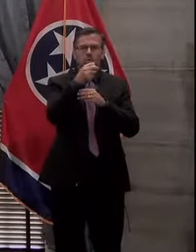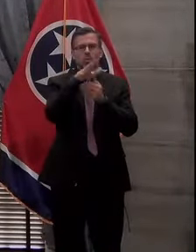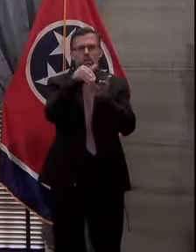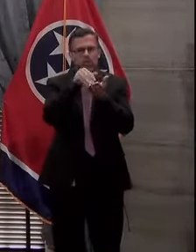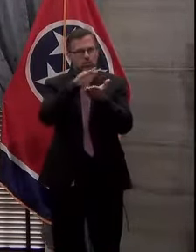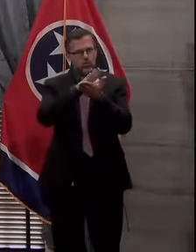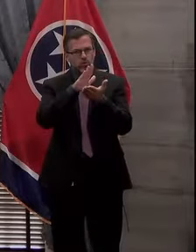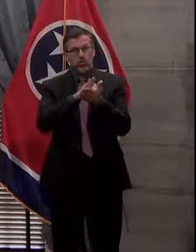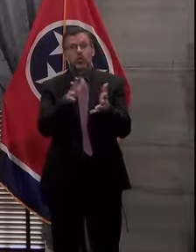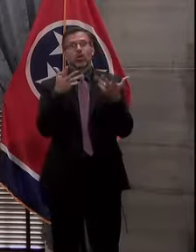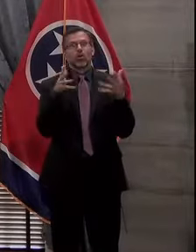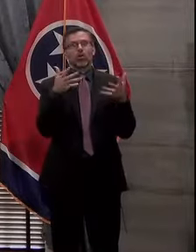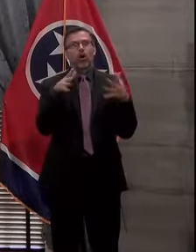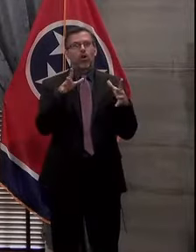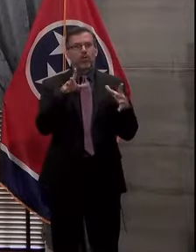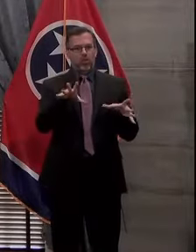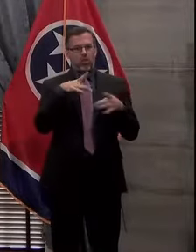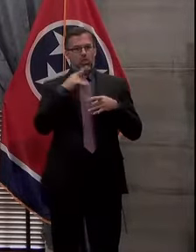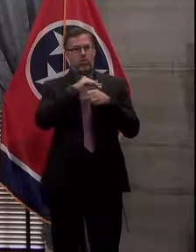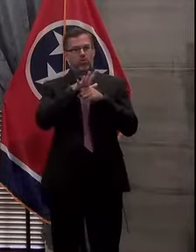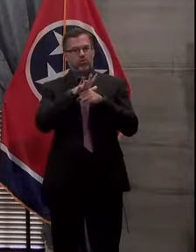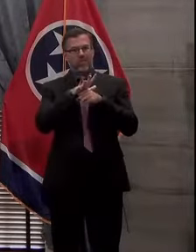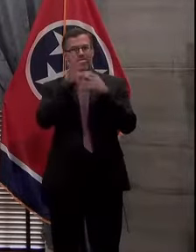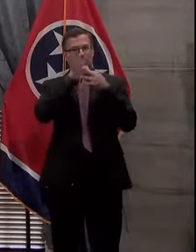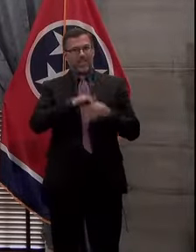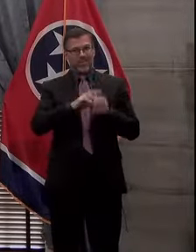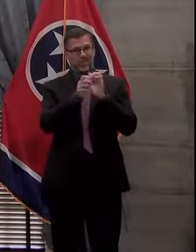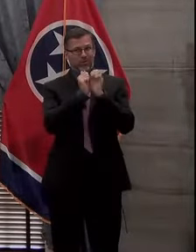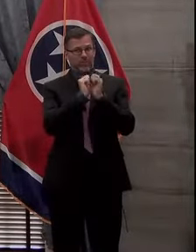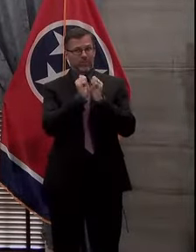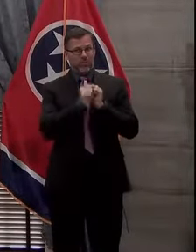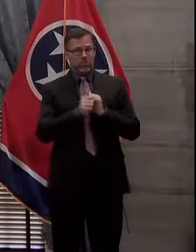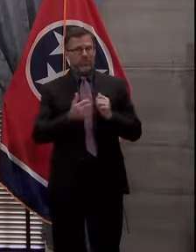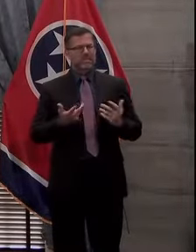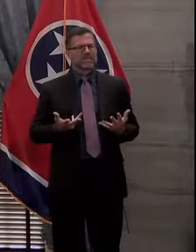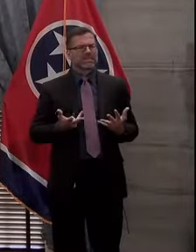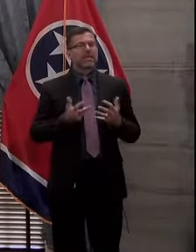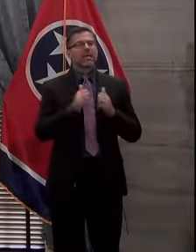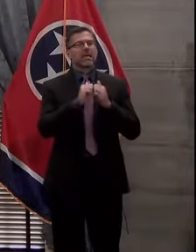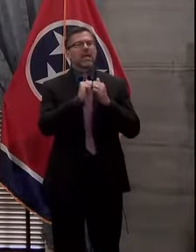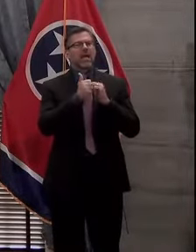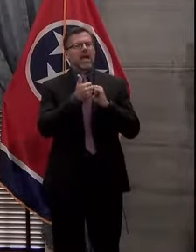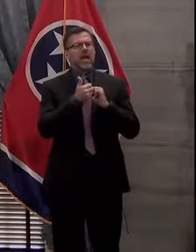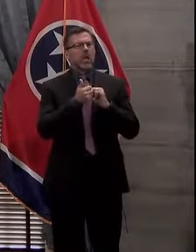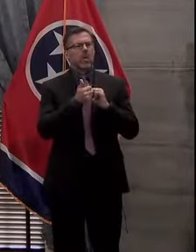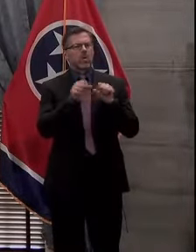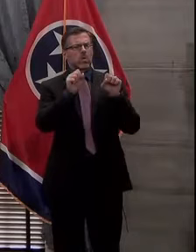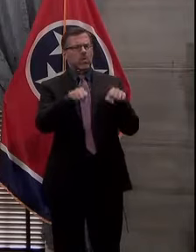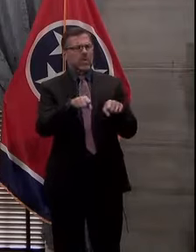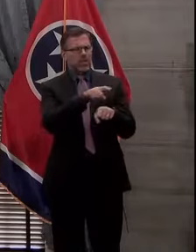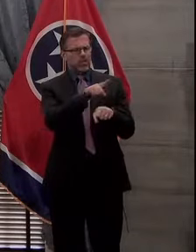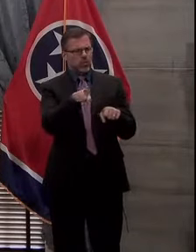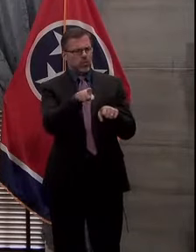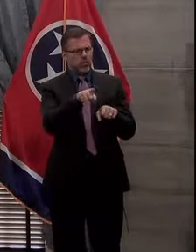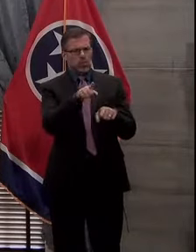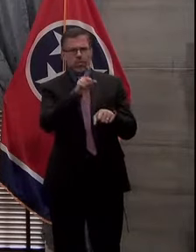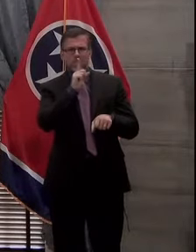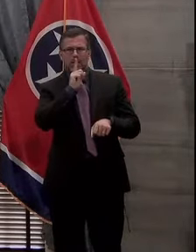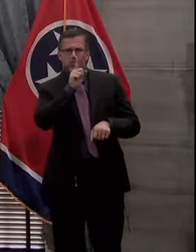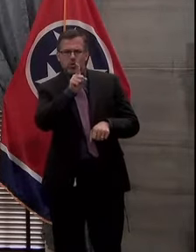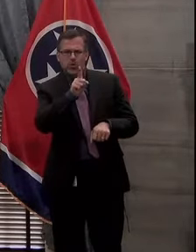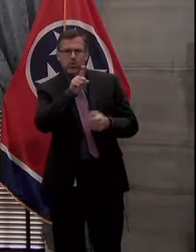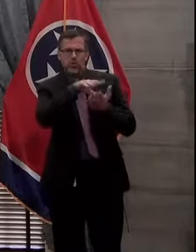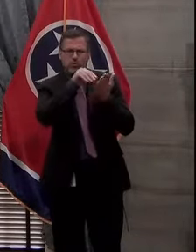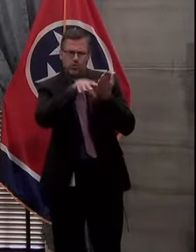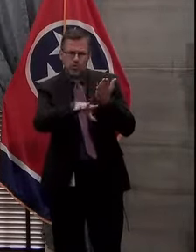cases in the middle school and high school related to sports teams. How can you ensure that kids are safe, but also having